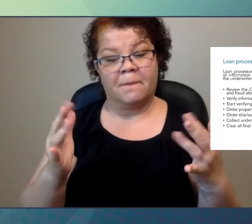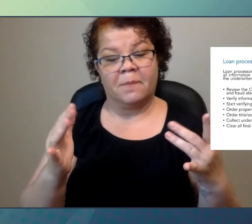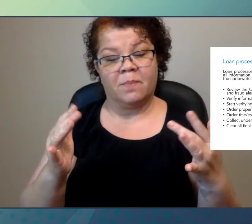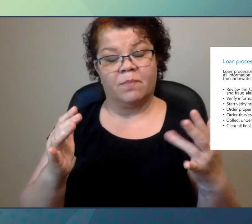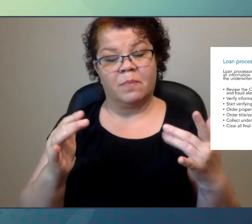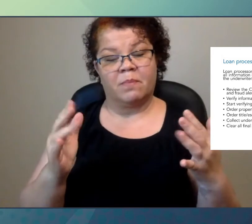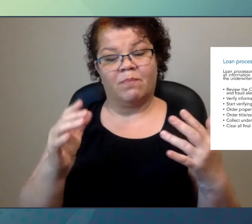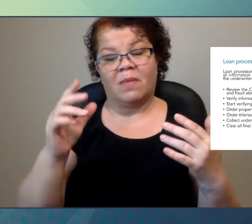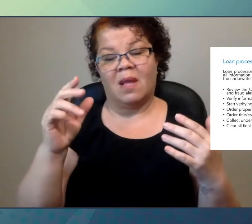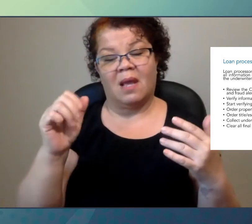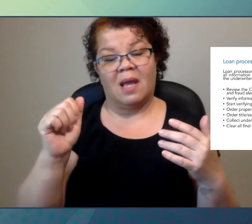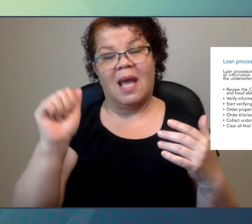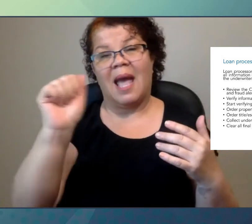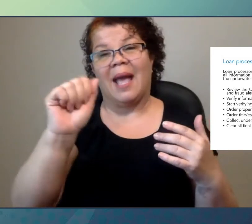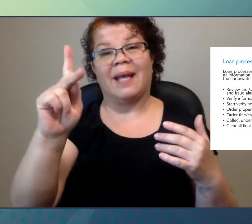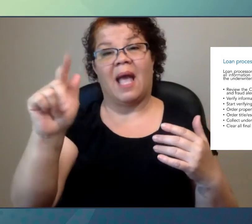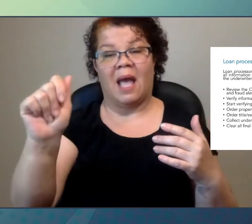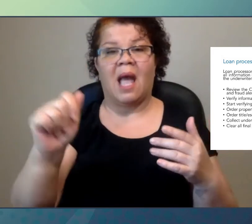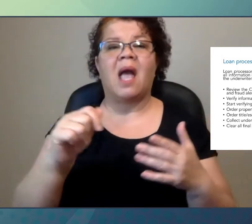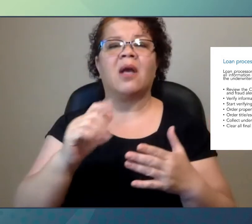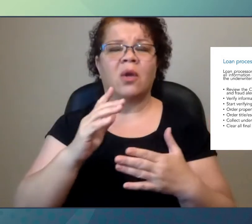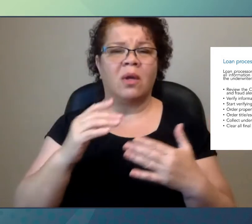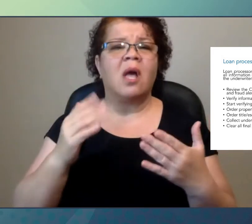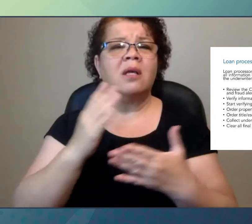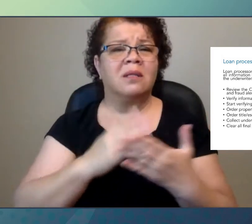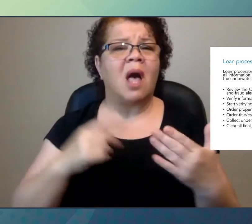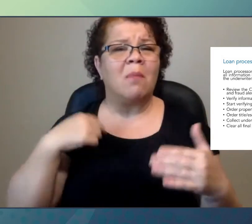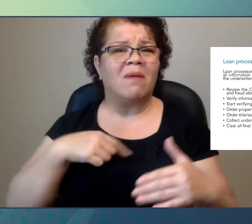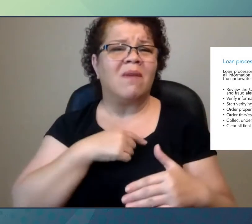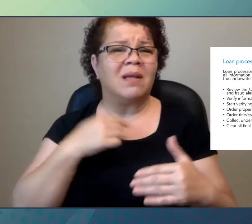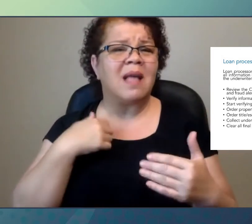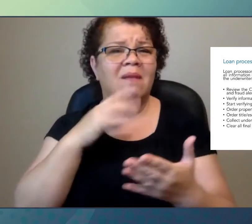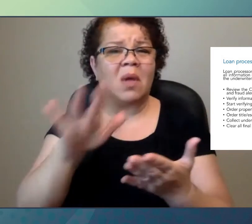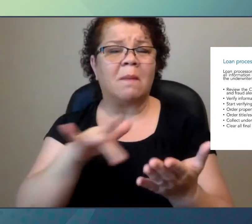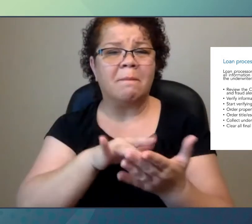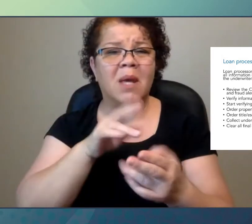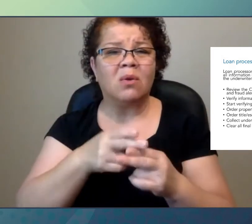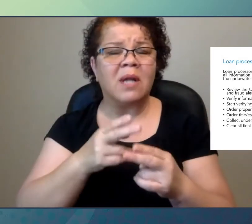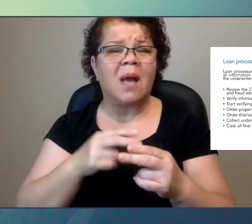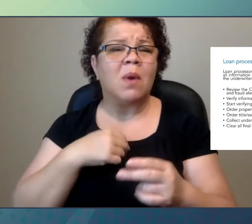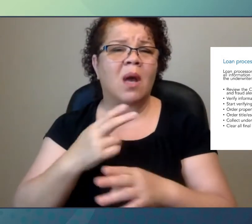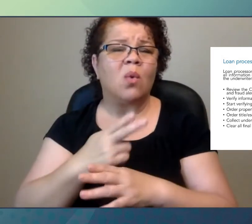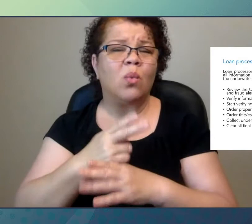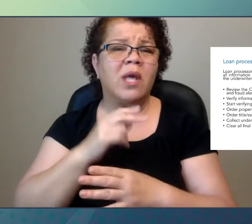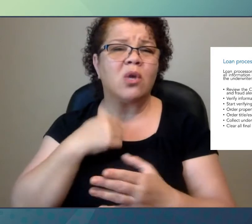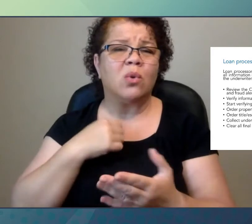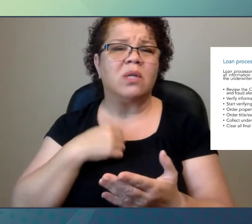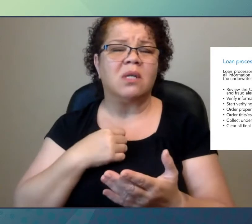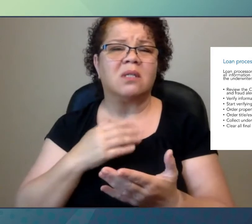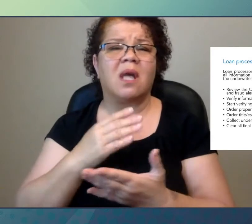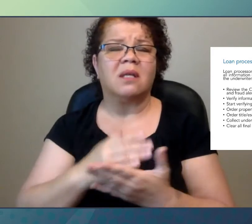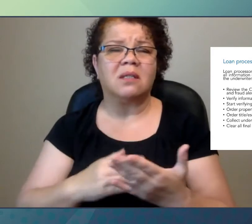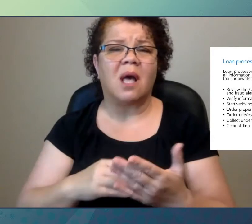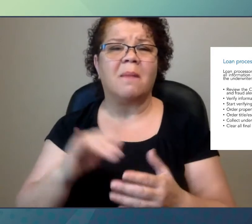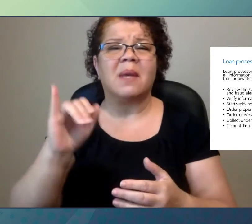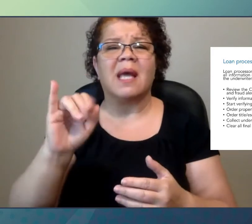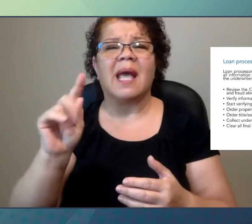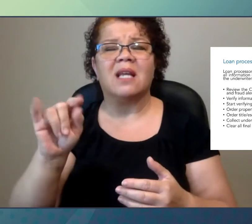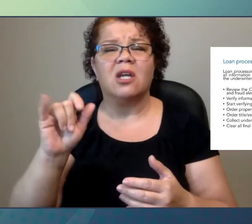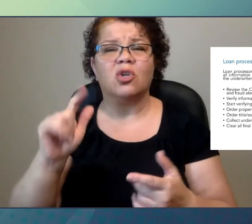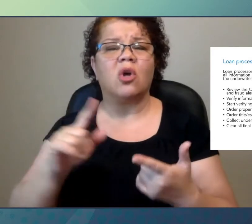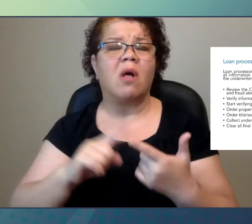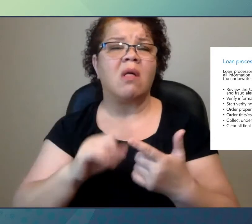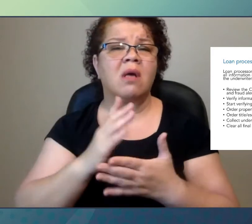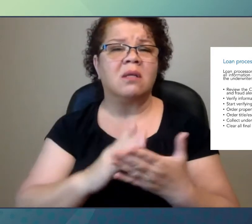AKAs. I mean, as we know, some of us have middle names, and we go by the initial on some paperwork. Others may include the